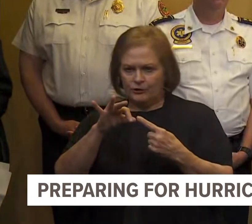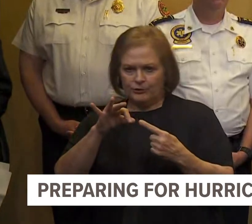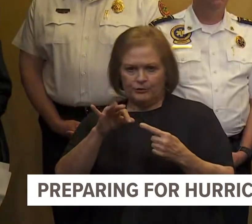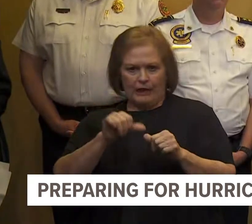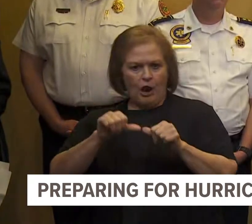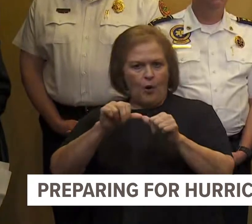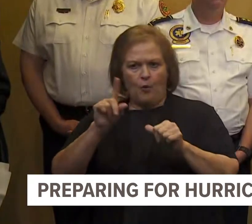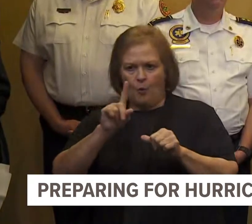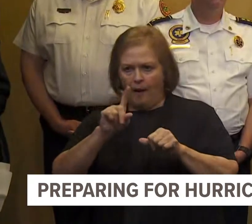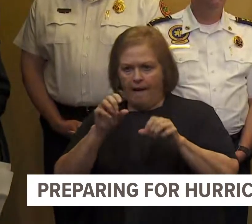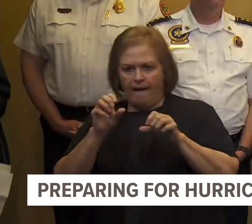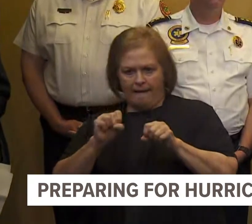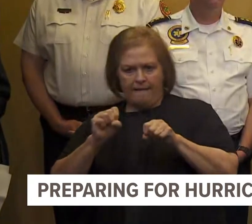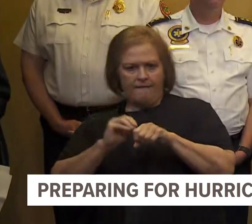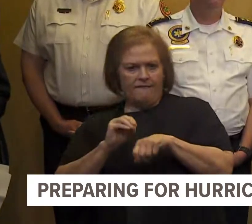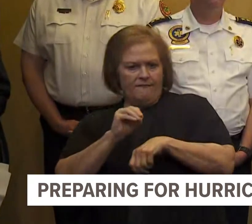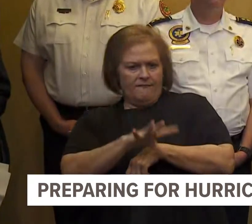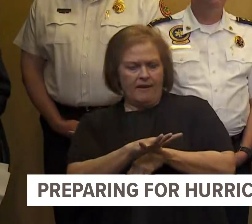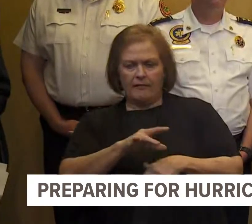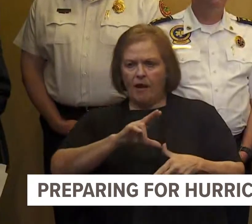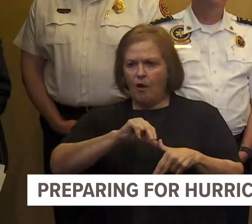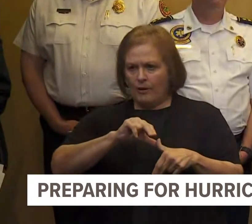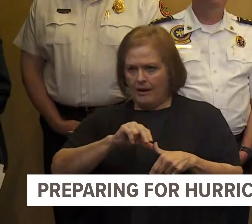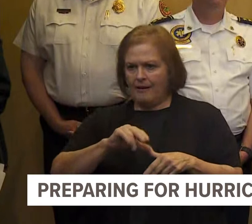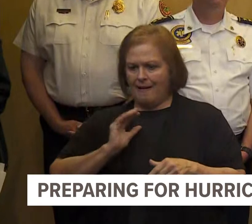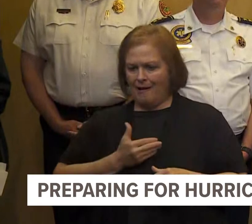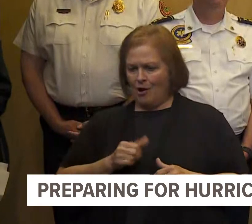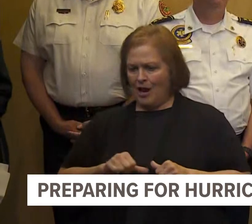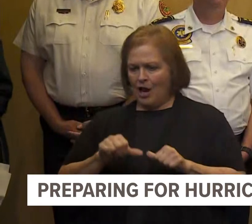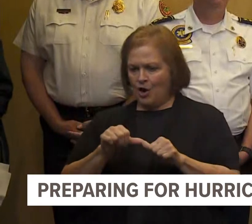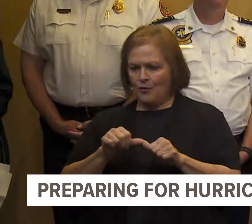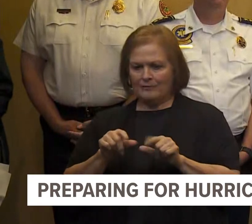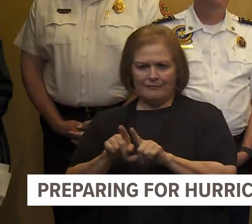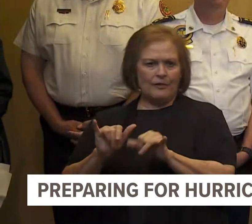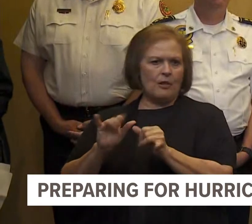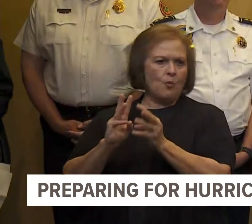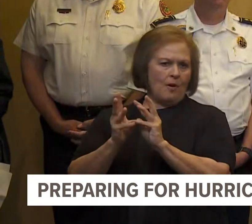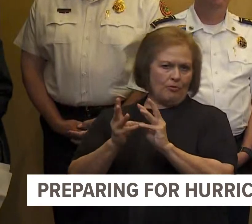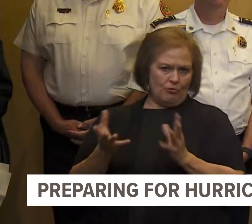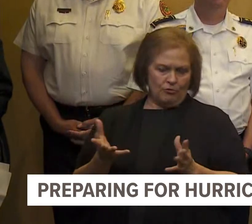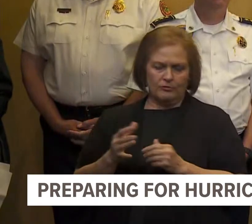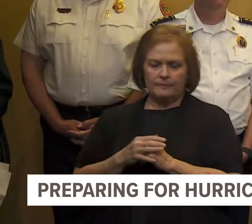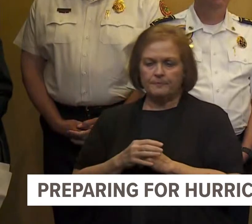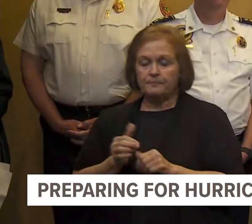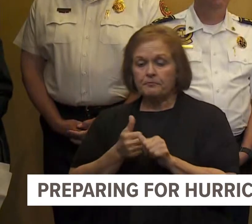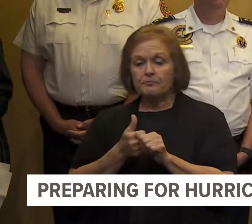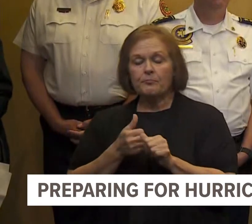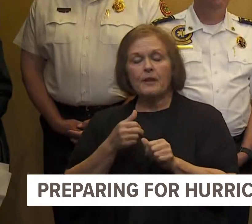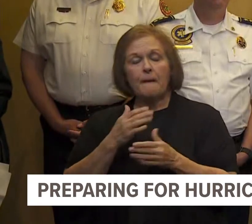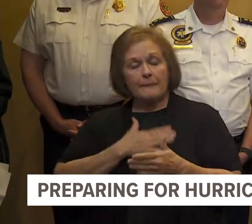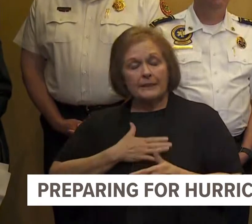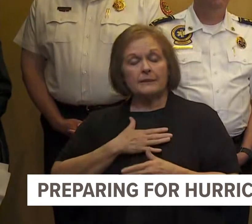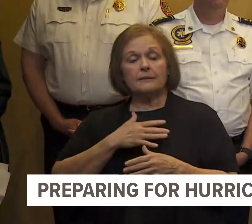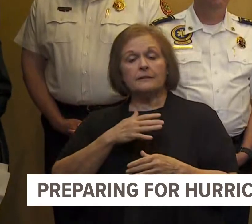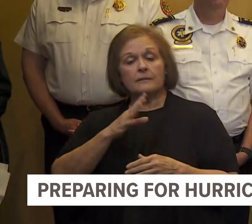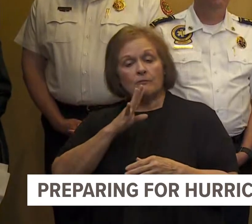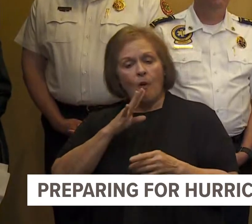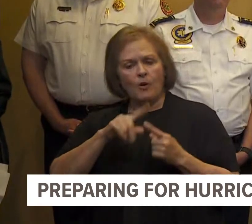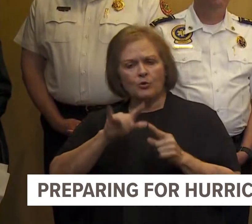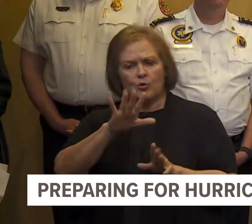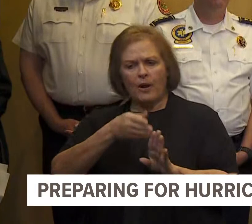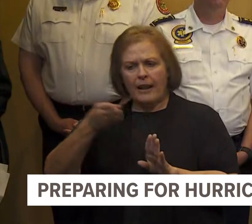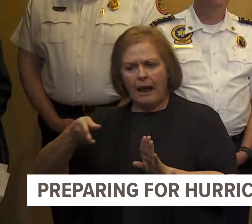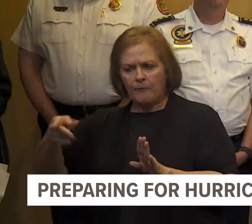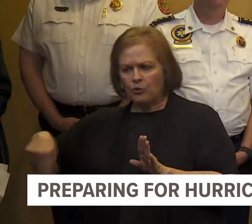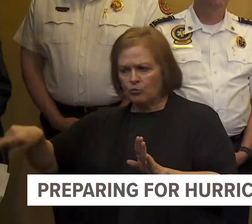a hurricane, and that continues to be the same regardless of the forecast. Please get to know your neighbors.